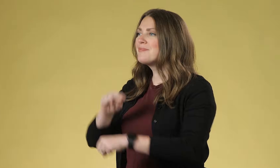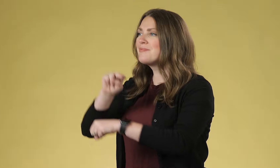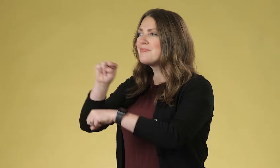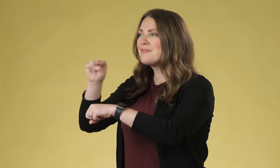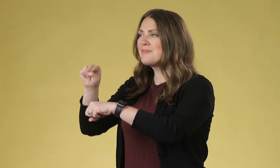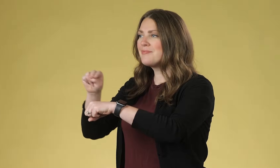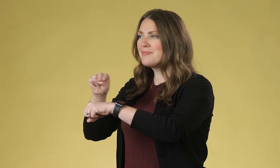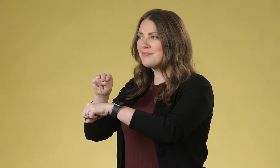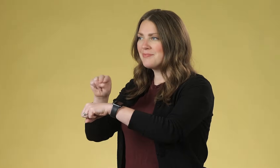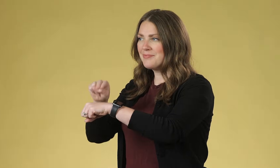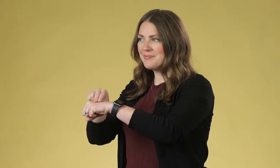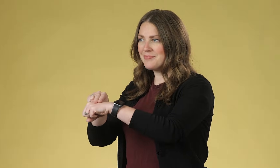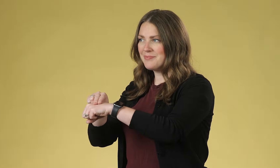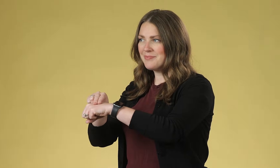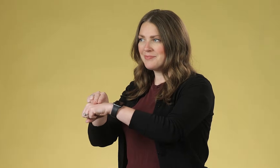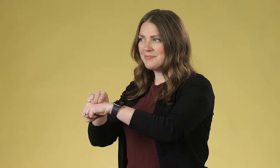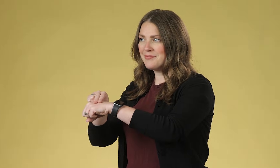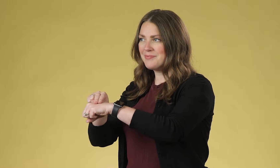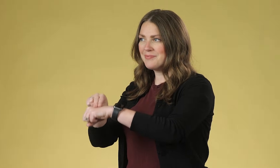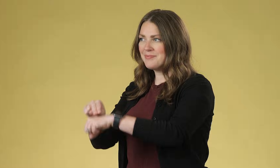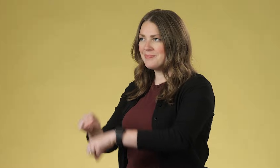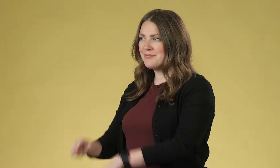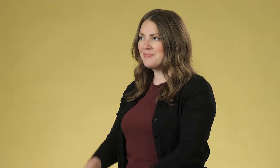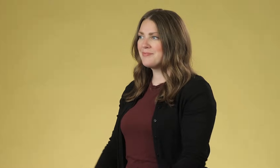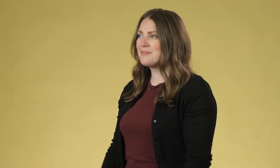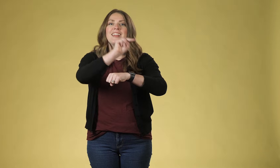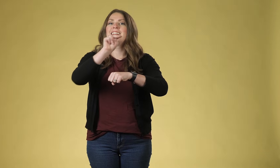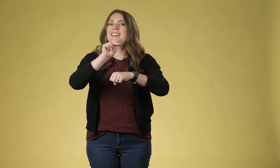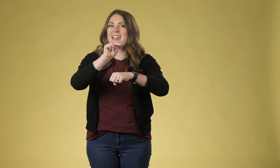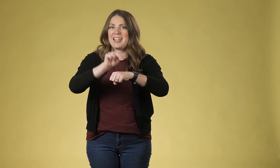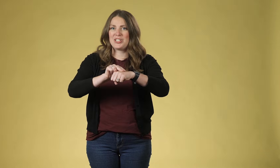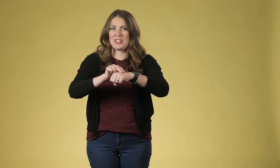twisting and coming down on your non-dominant hand. Nation.